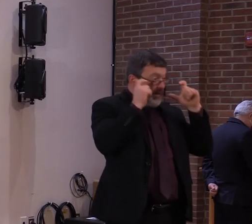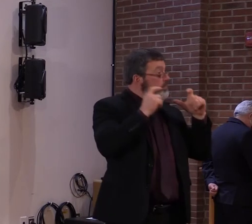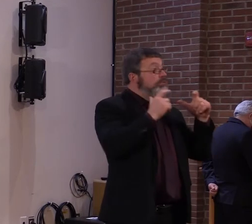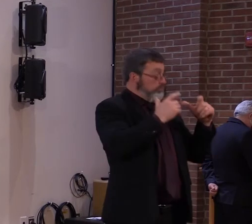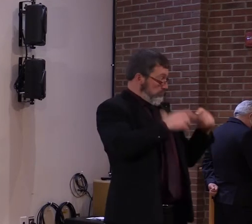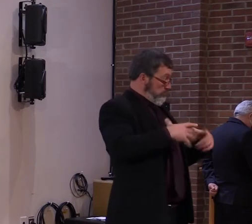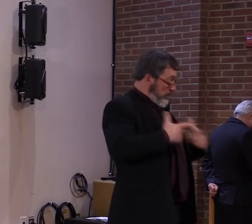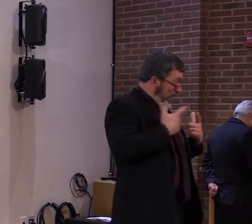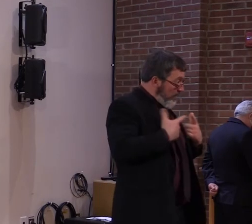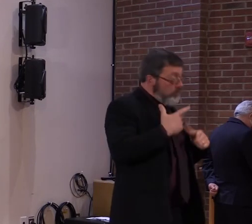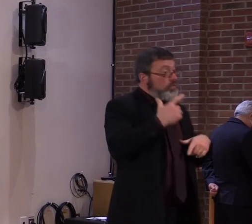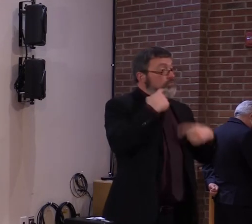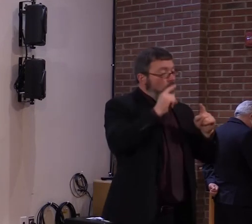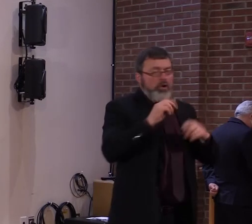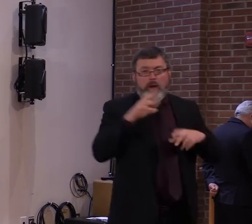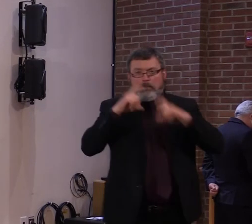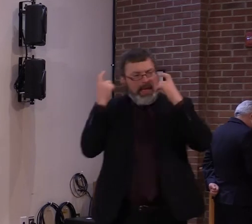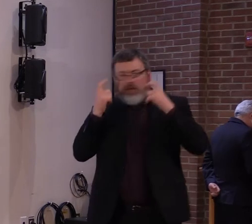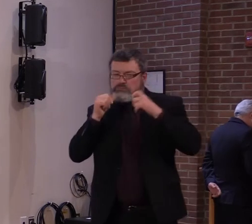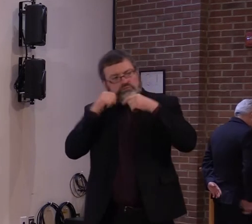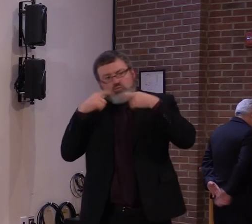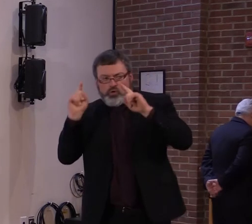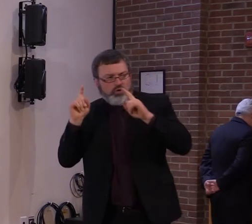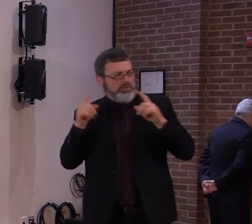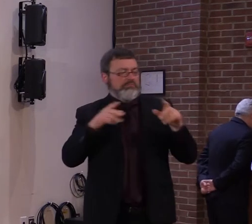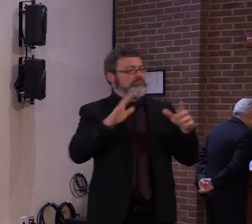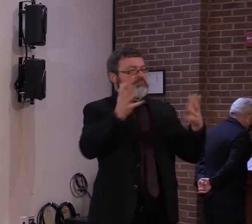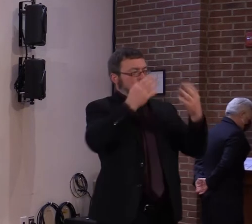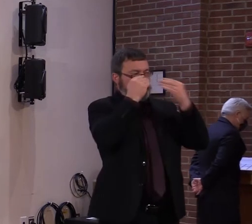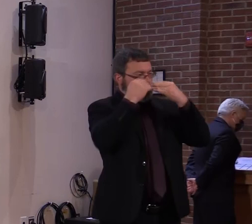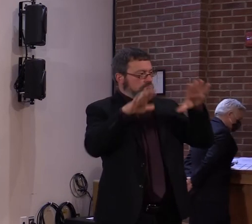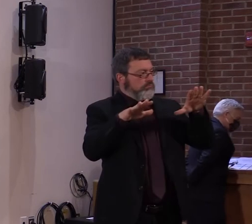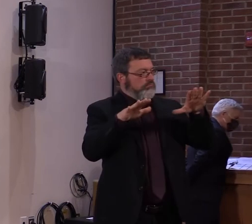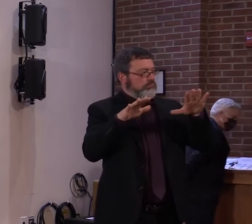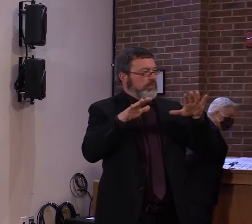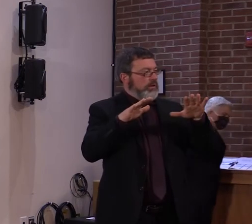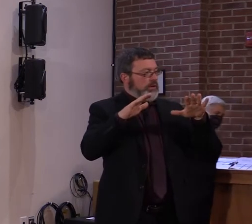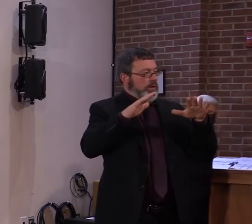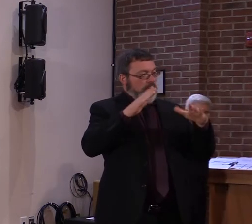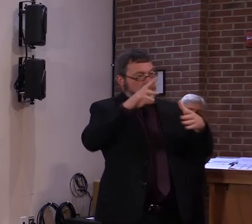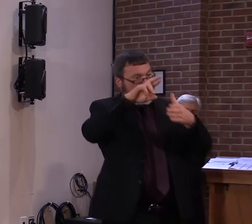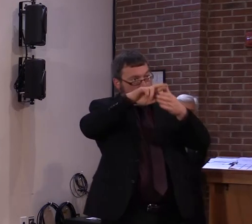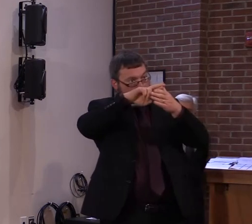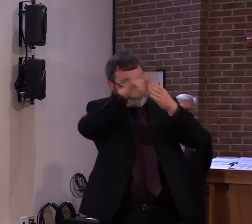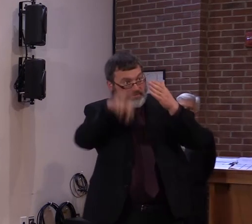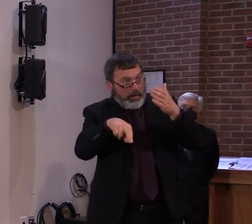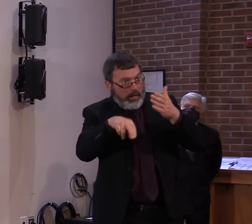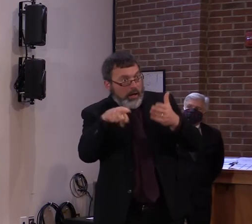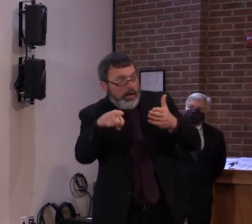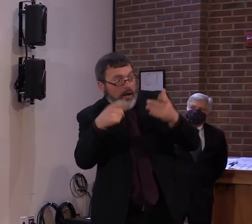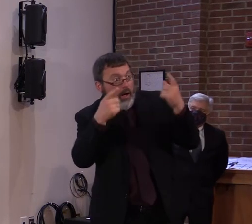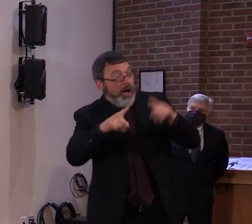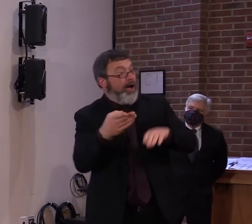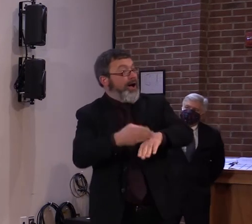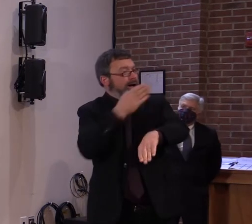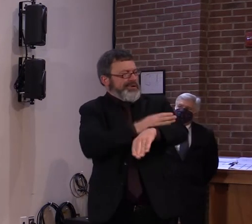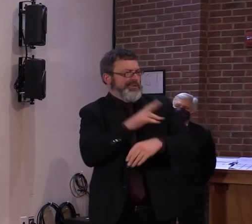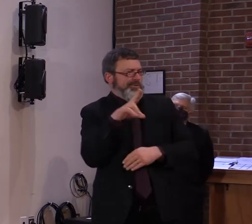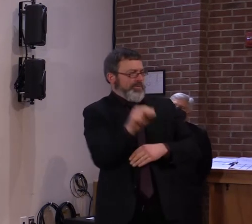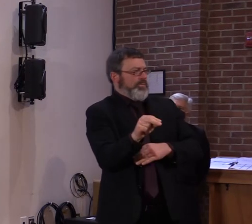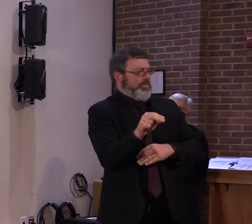masks improved an outcome, and the outcome was whether they contracted the virus or